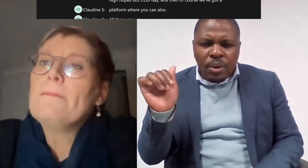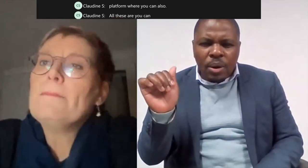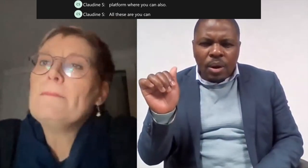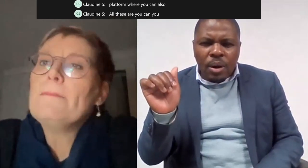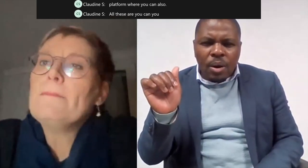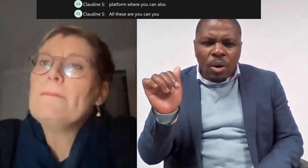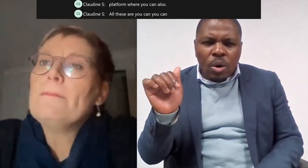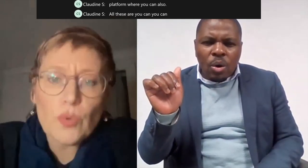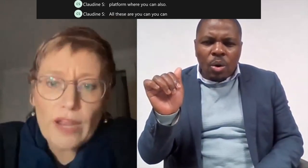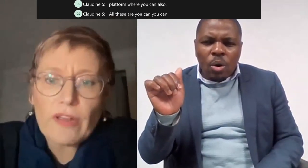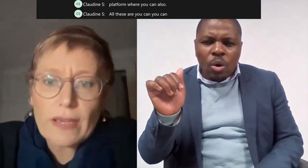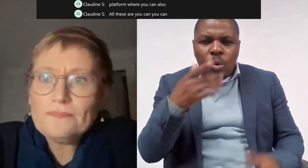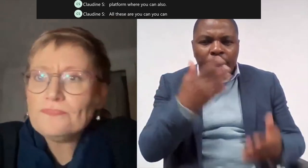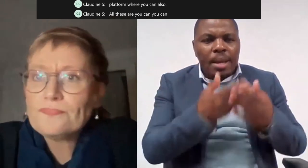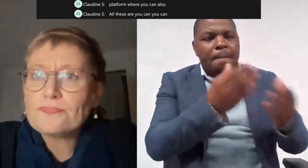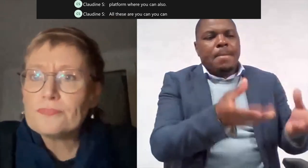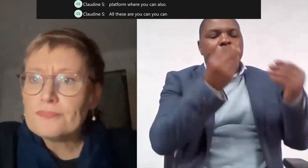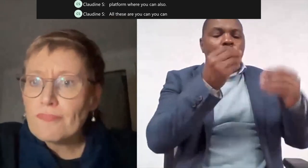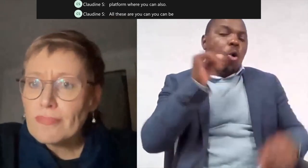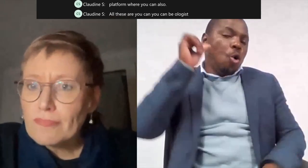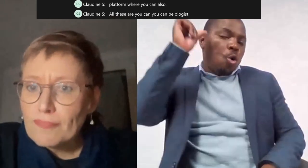find audiologists close to your area.